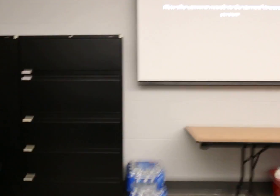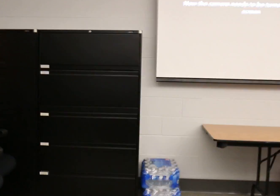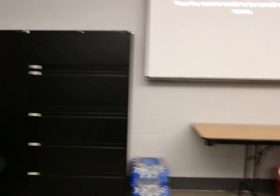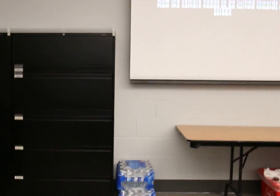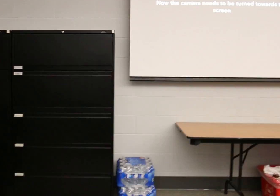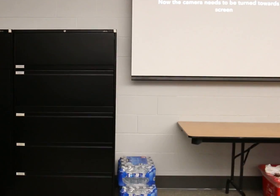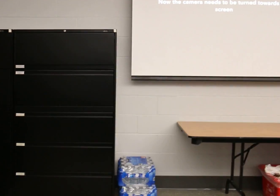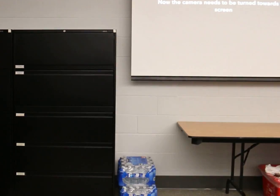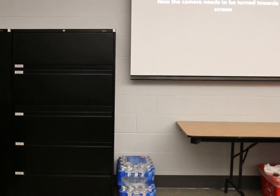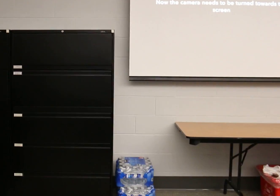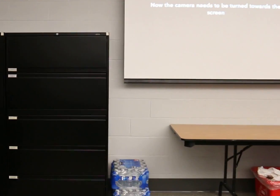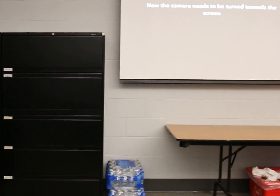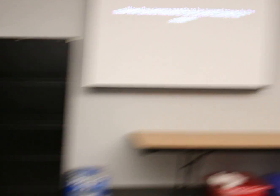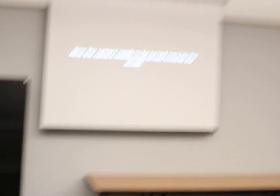Yeah, the louder the better, actually.